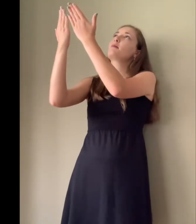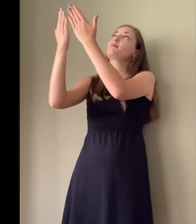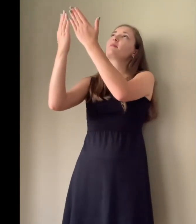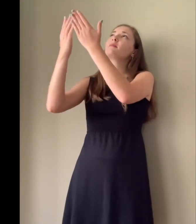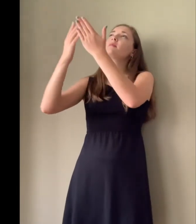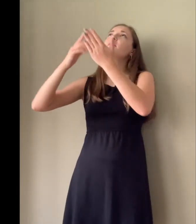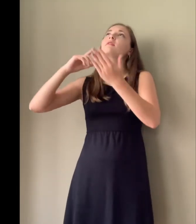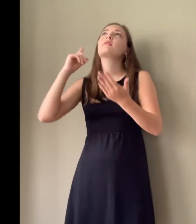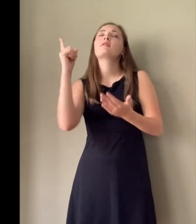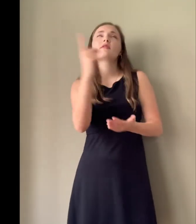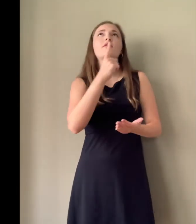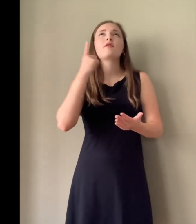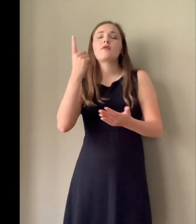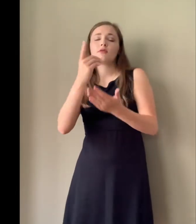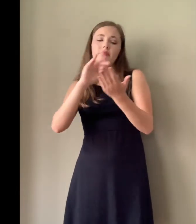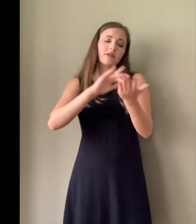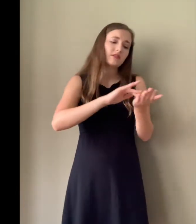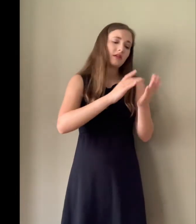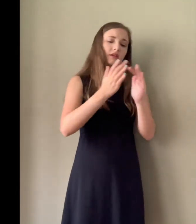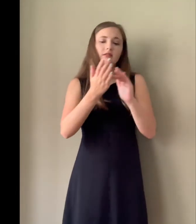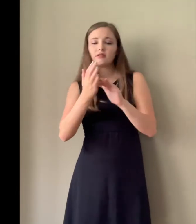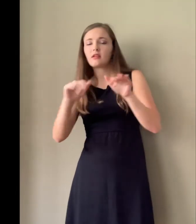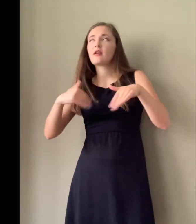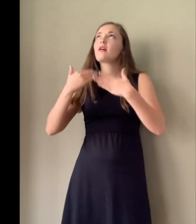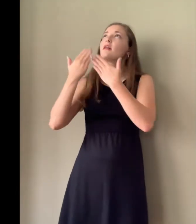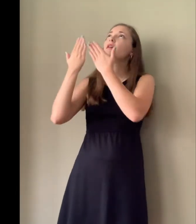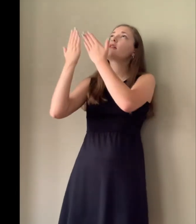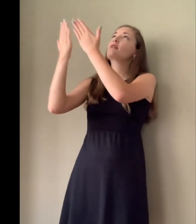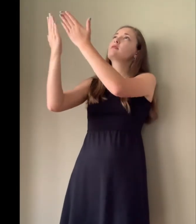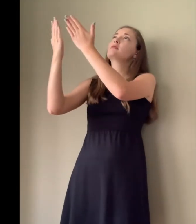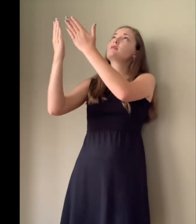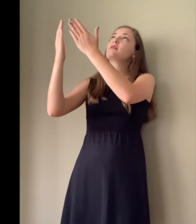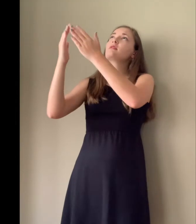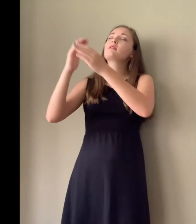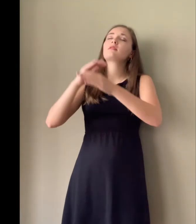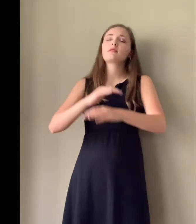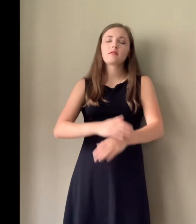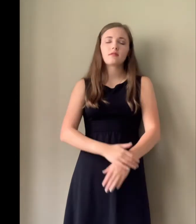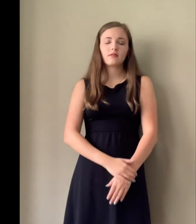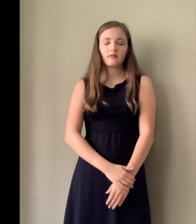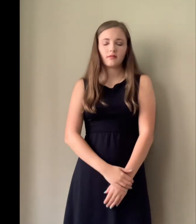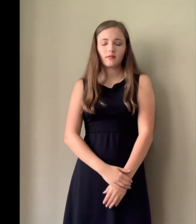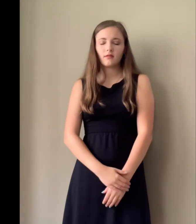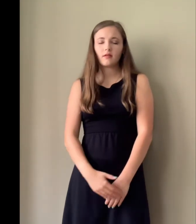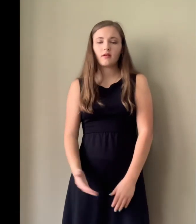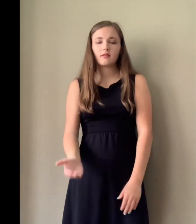him. Only Jesus.